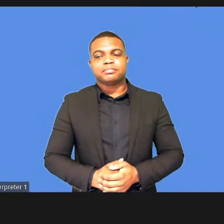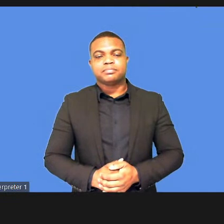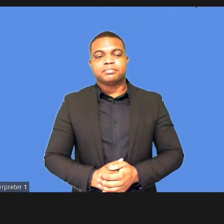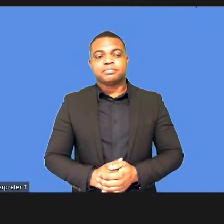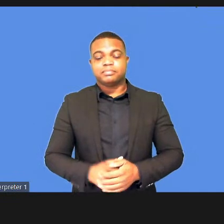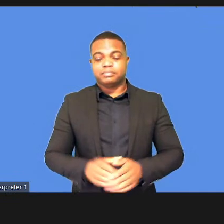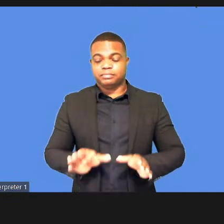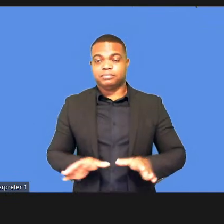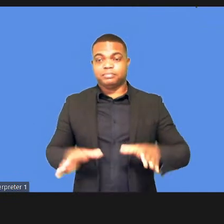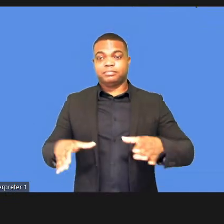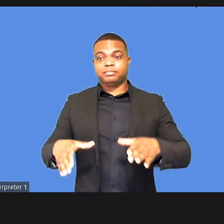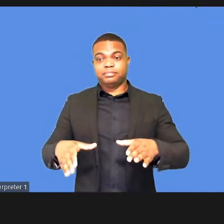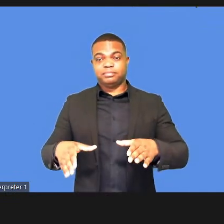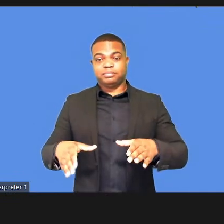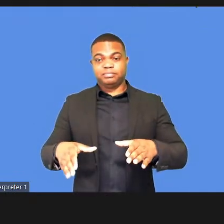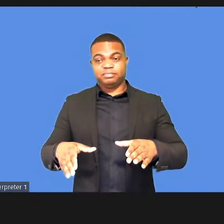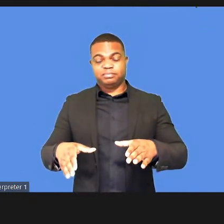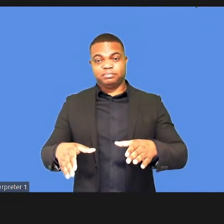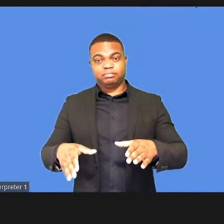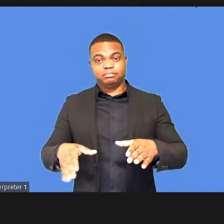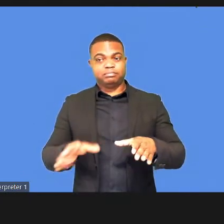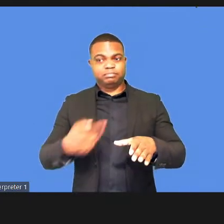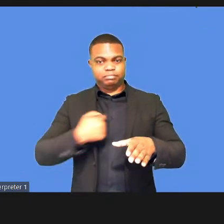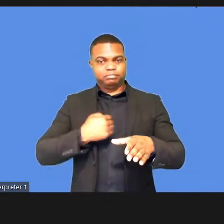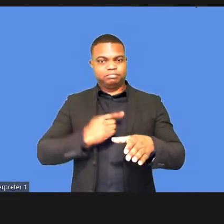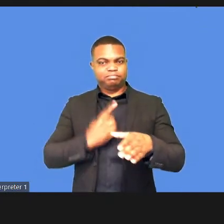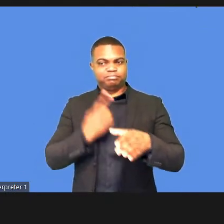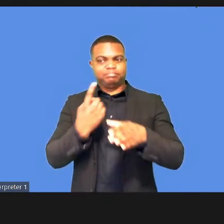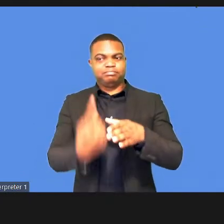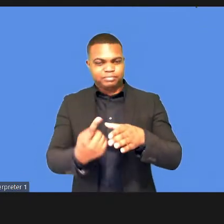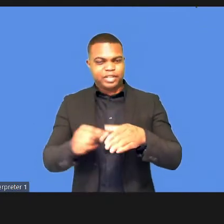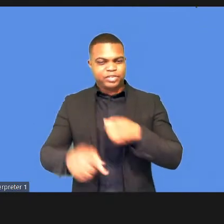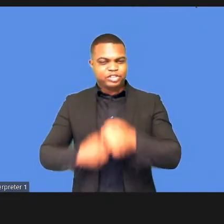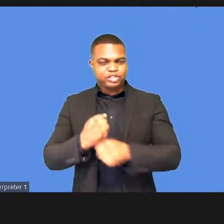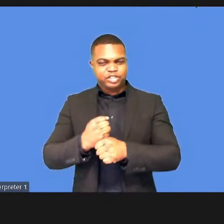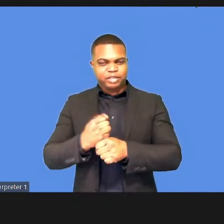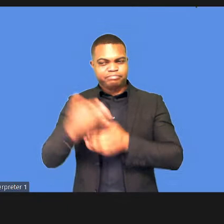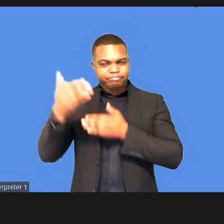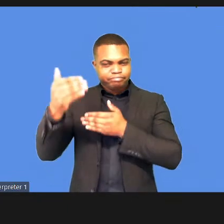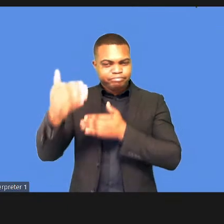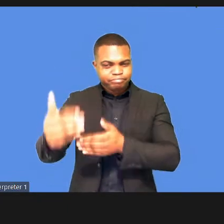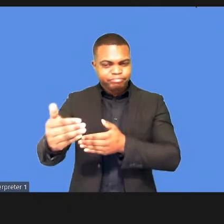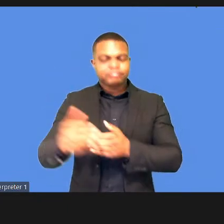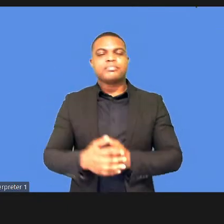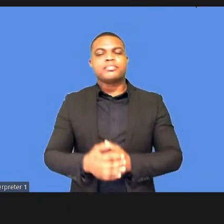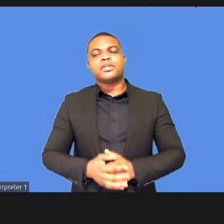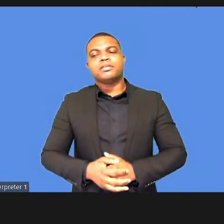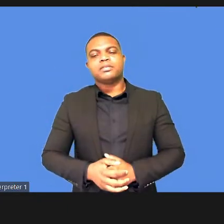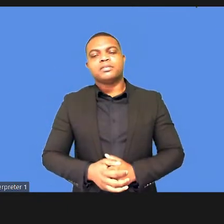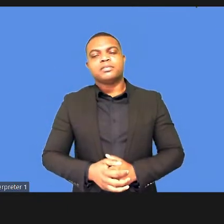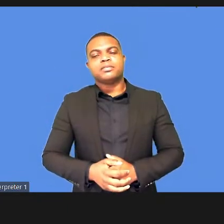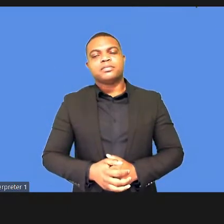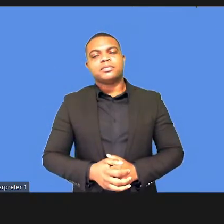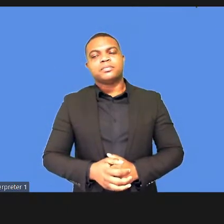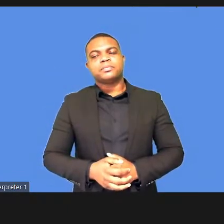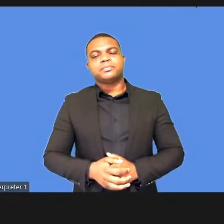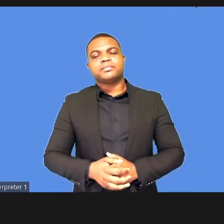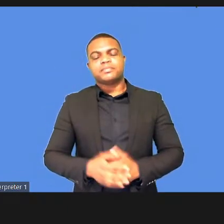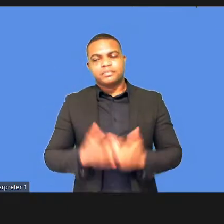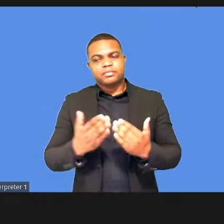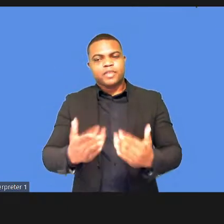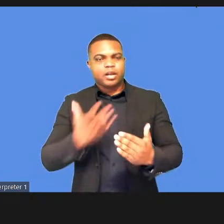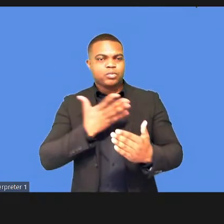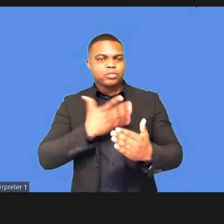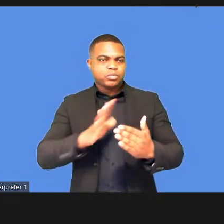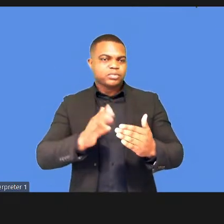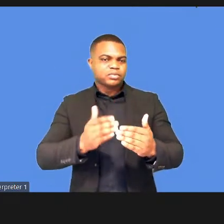assignment. So without further ado, as a matter of procedure, I pass to the moderator. I'm also